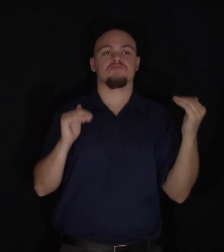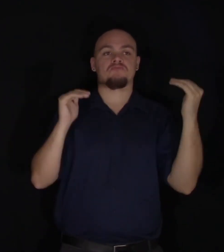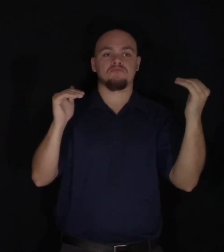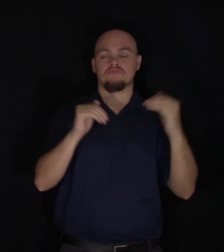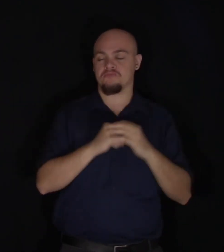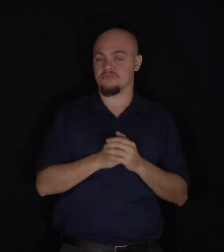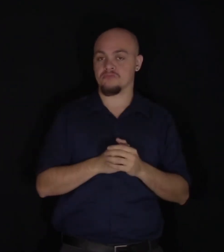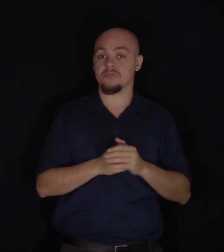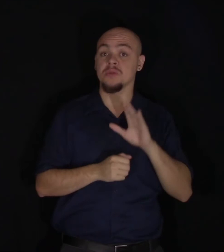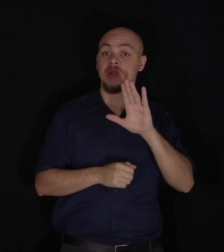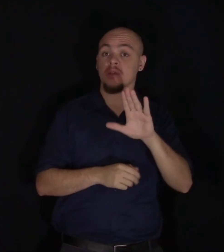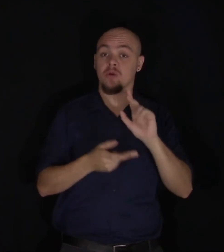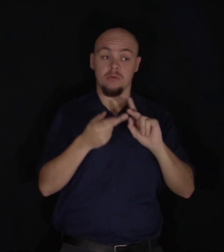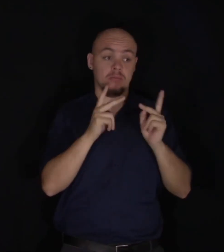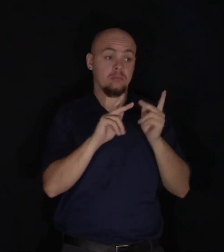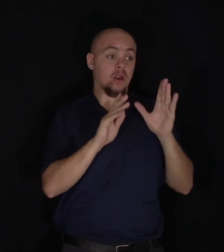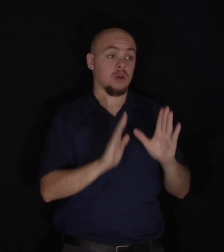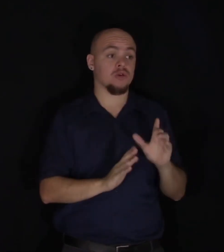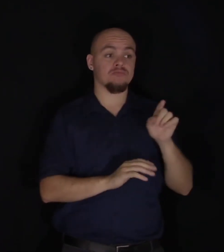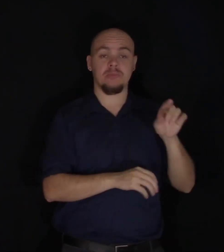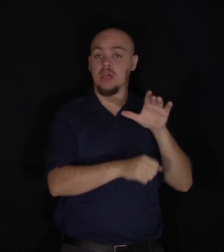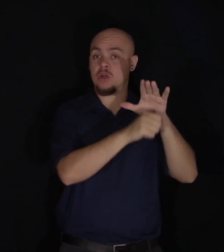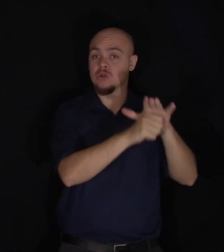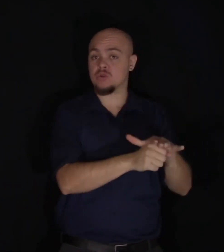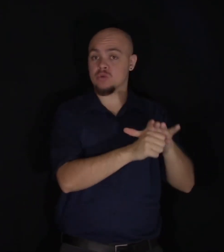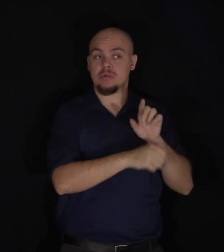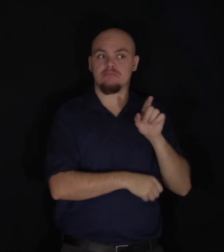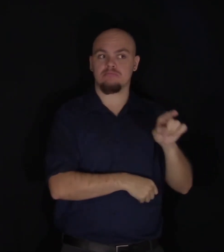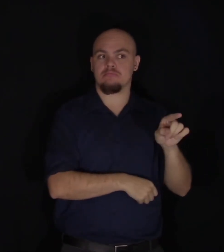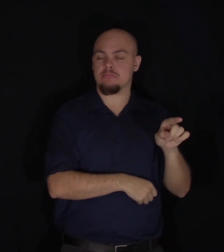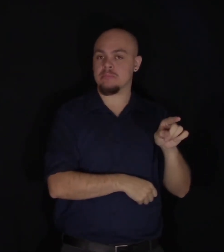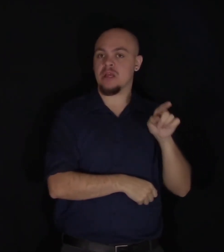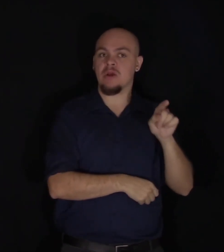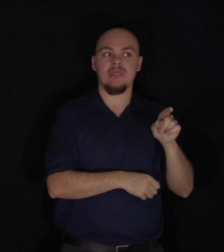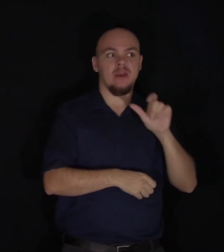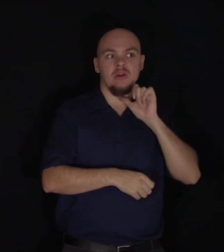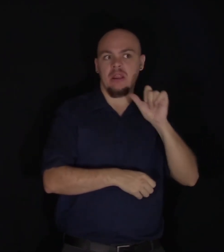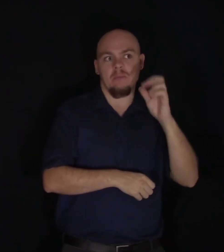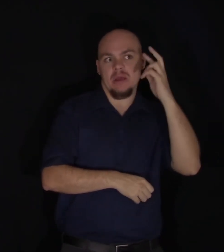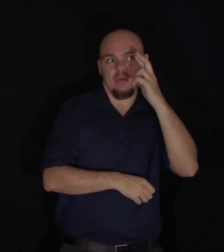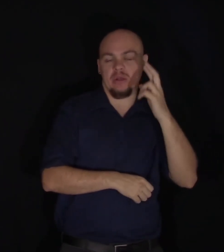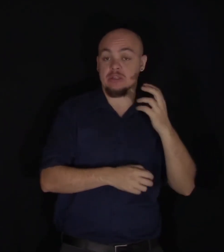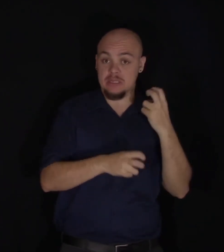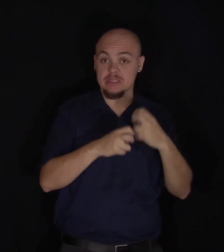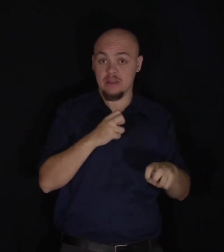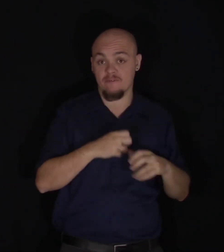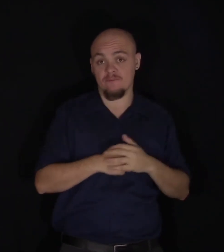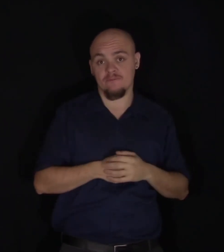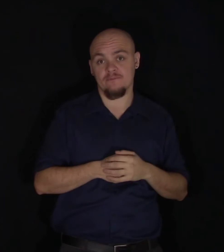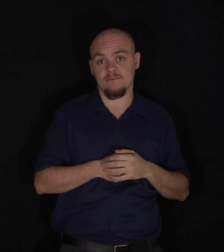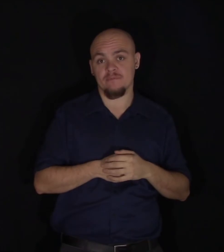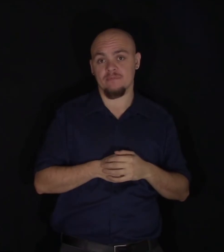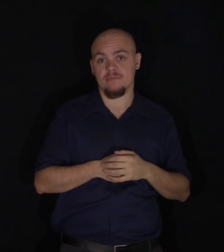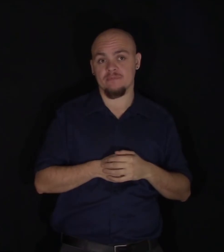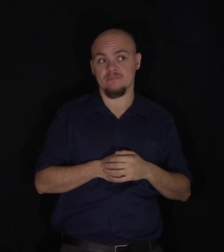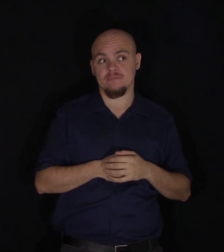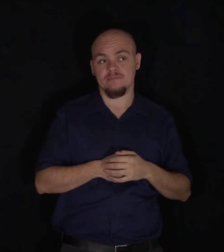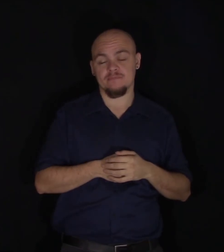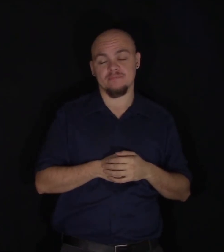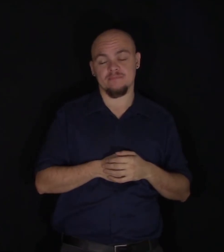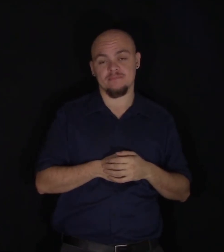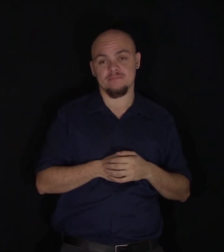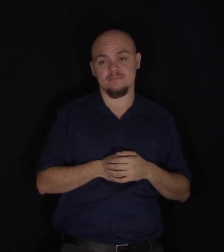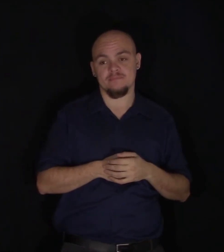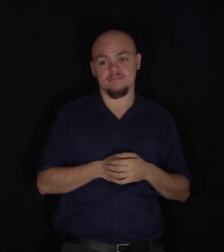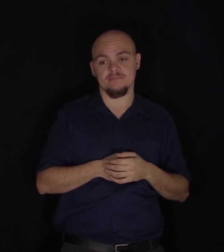your partner's stressed out, or they're in a mood, or they're being irrational. Hard to imagine, I know. You